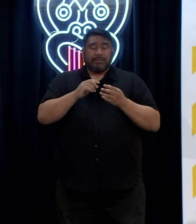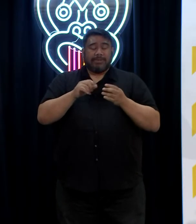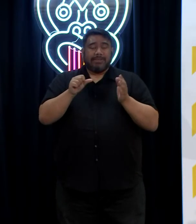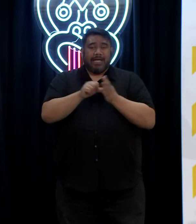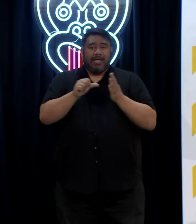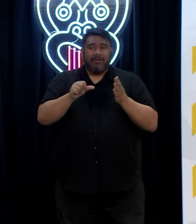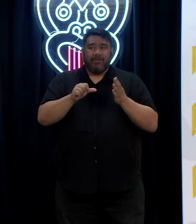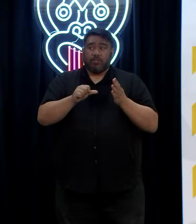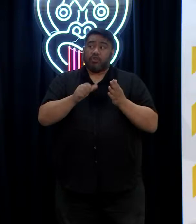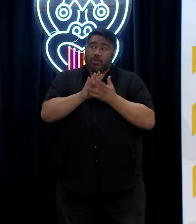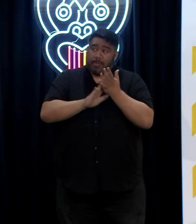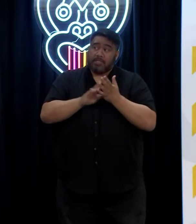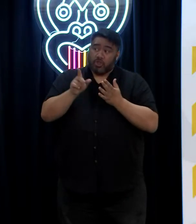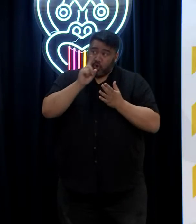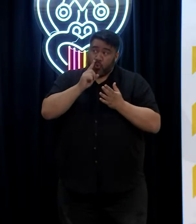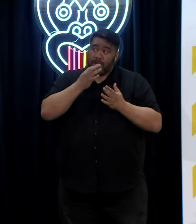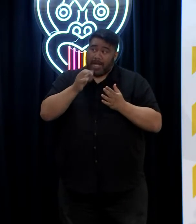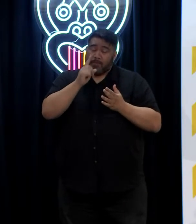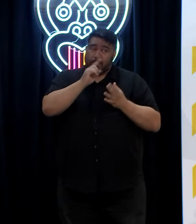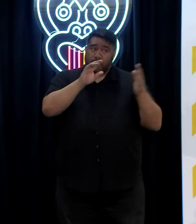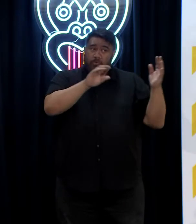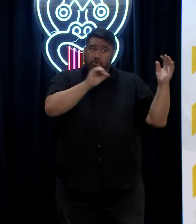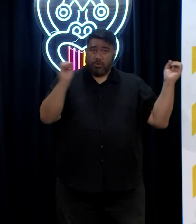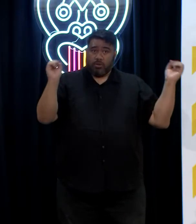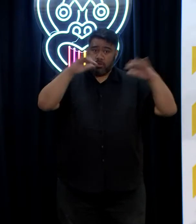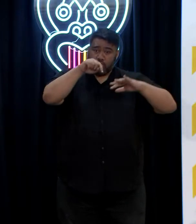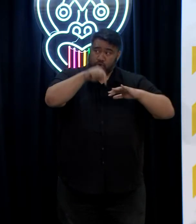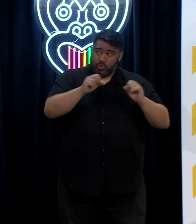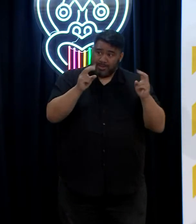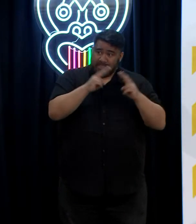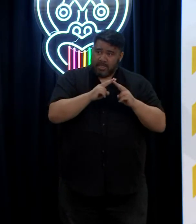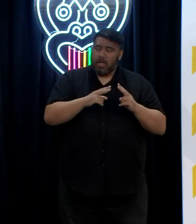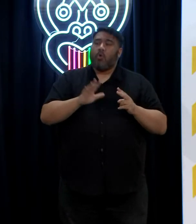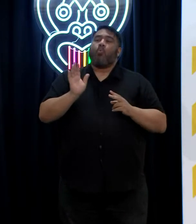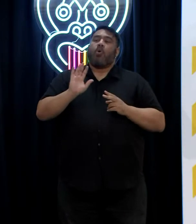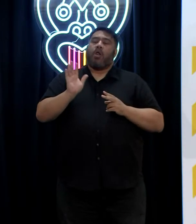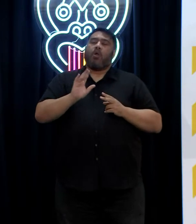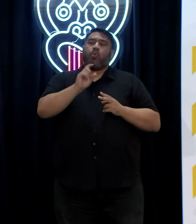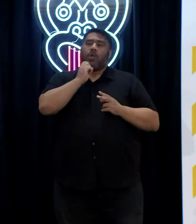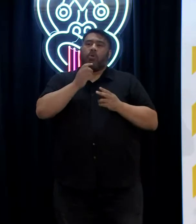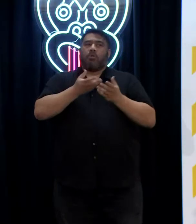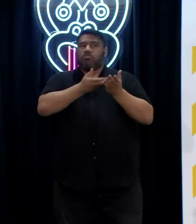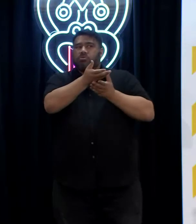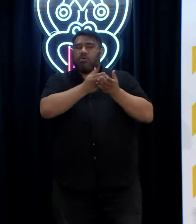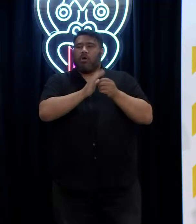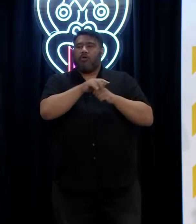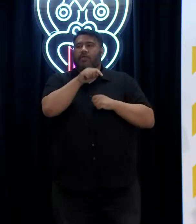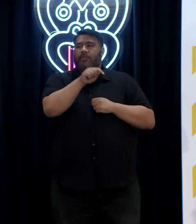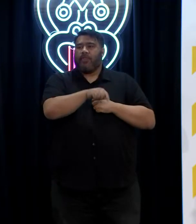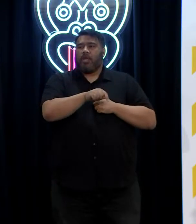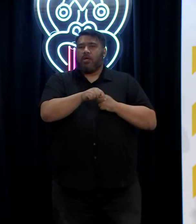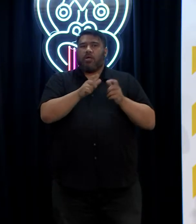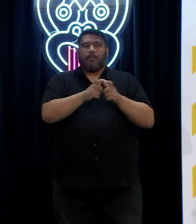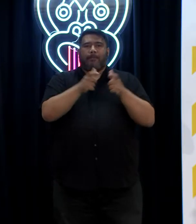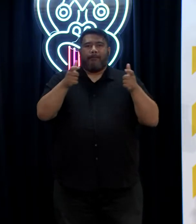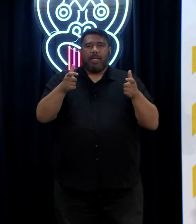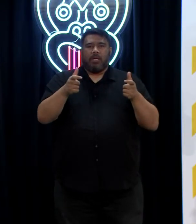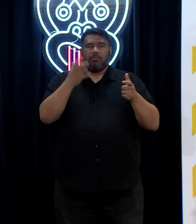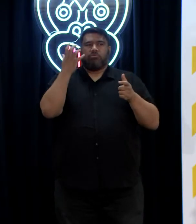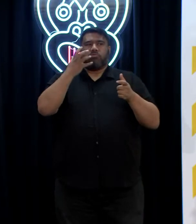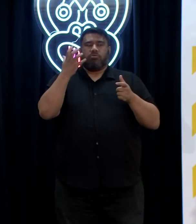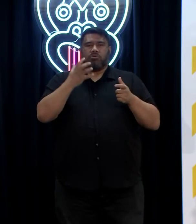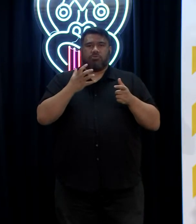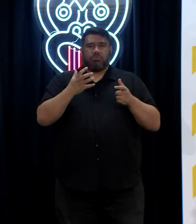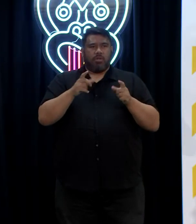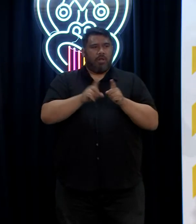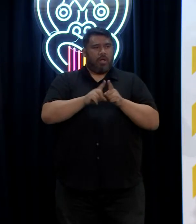Zealand side. As I say, that's something we're going to be working through. It is obviously a significant challenge for people to be